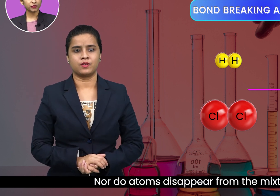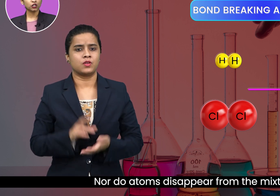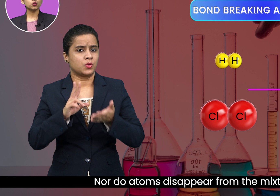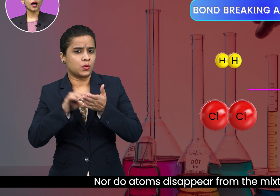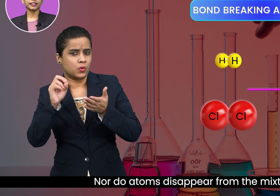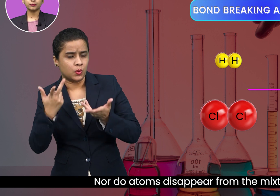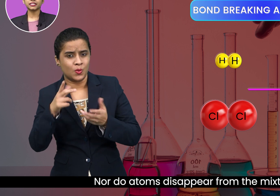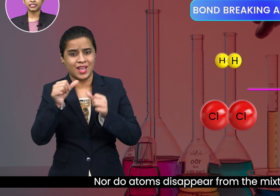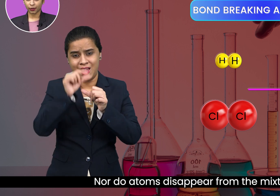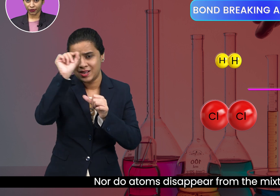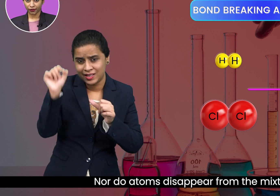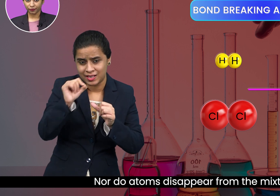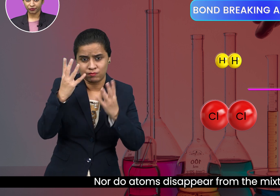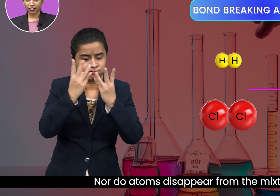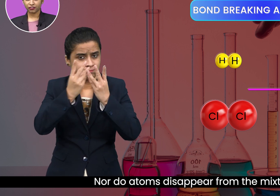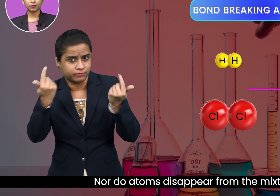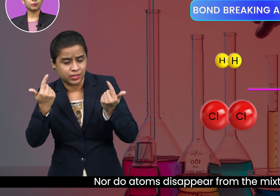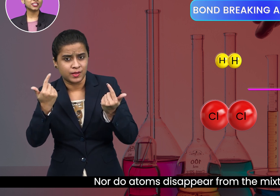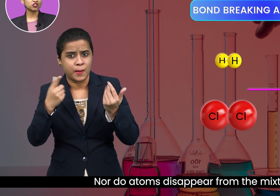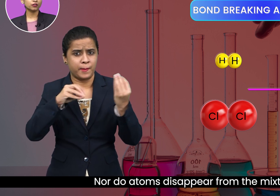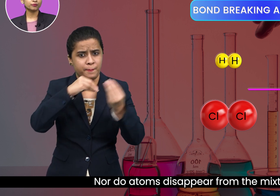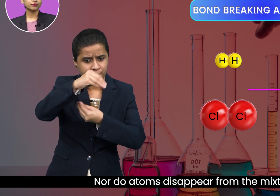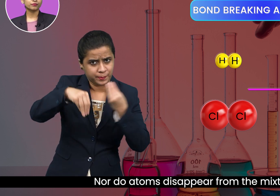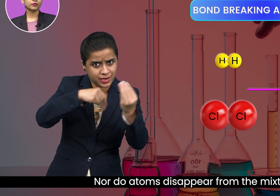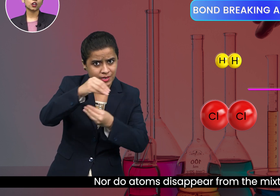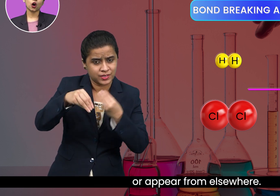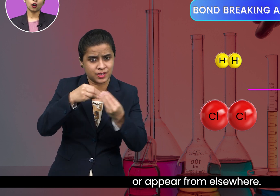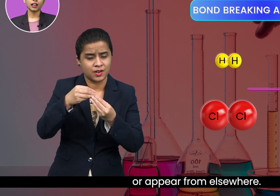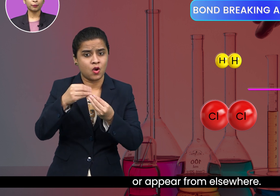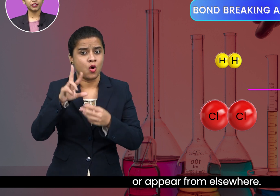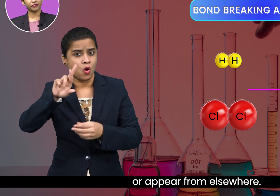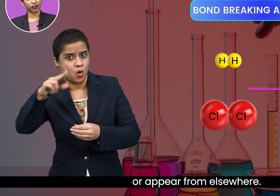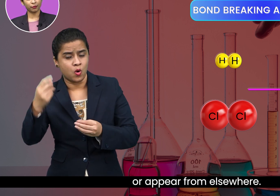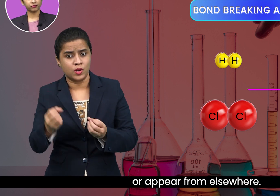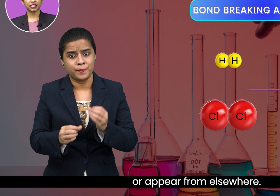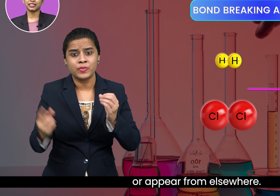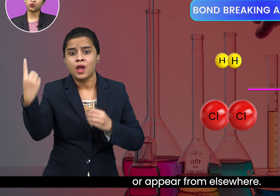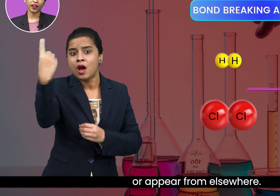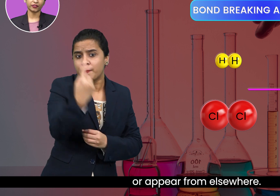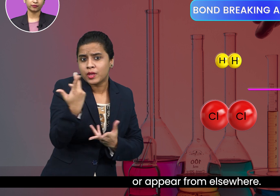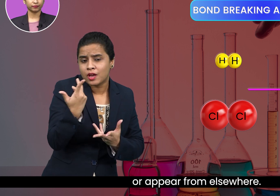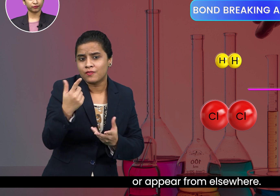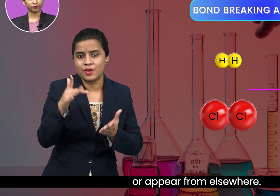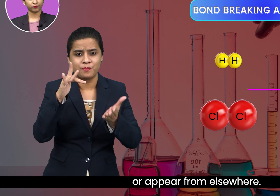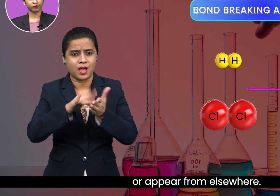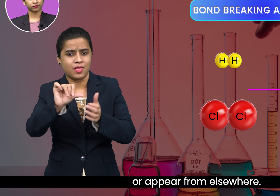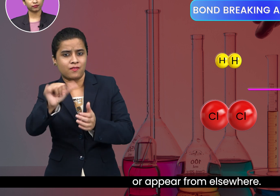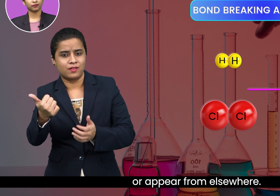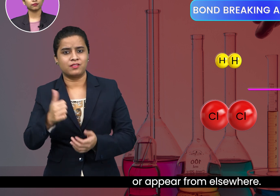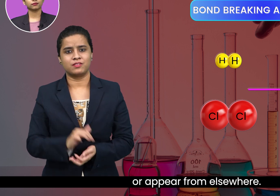nor do atoms disappear from the mixture or appear from elsewhere.